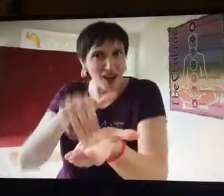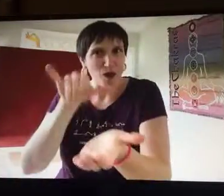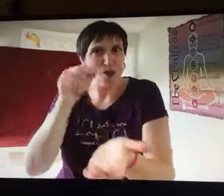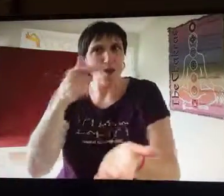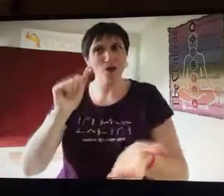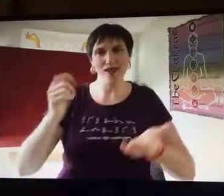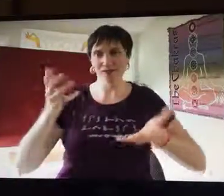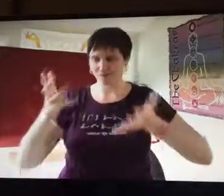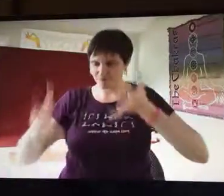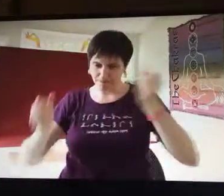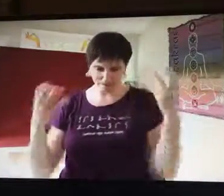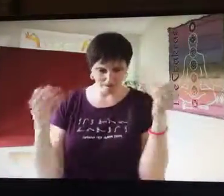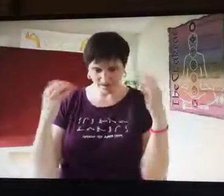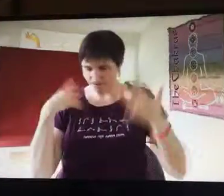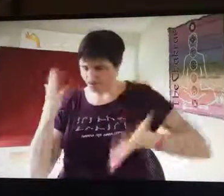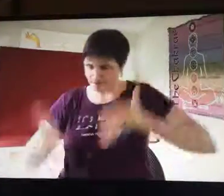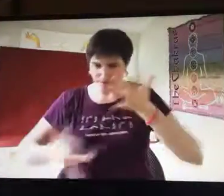thinking how I'm going to teach at the yoga center.